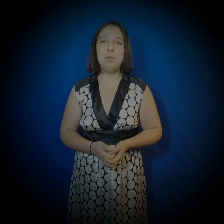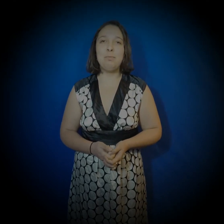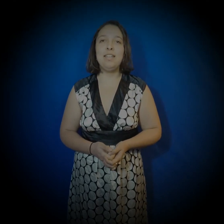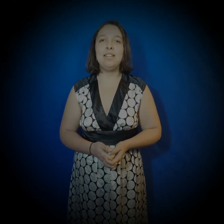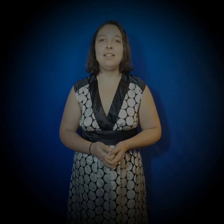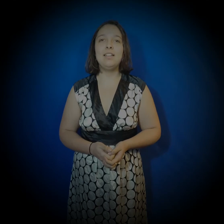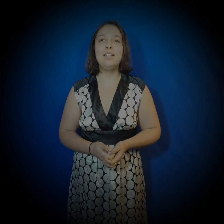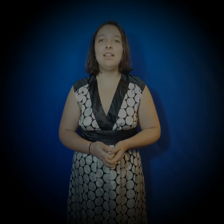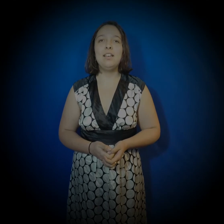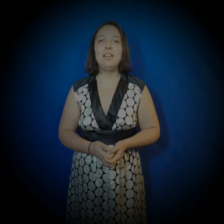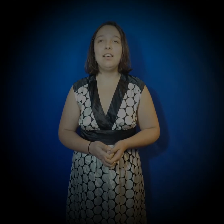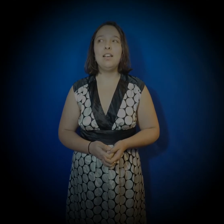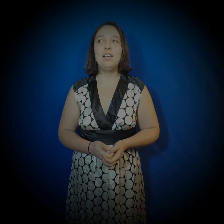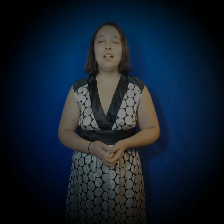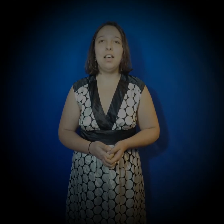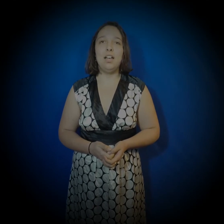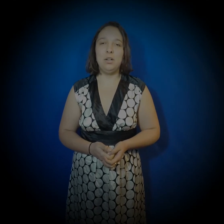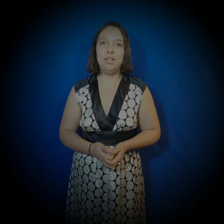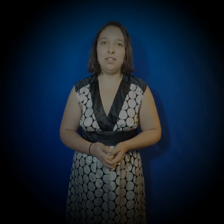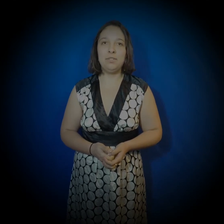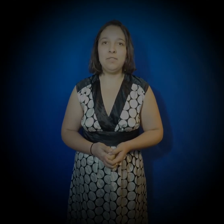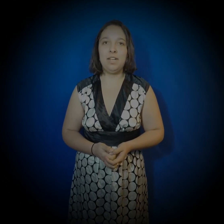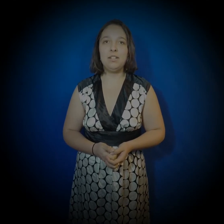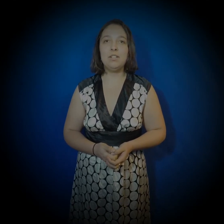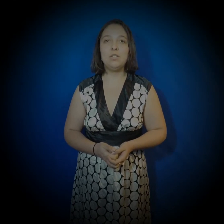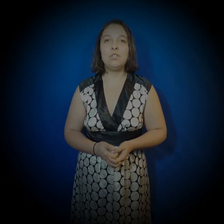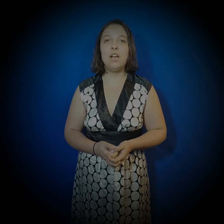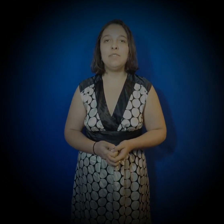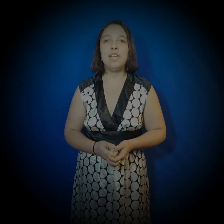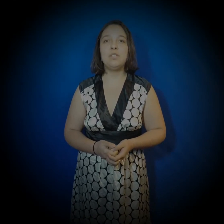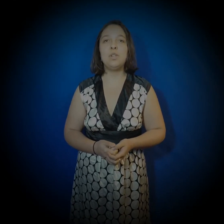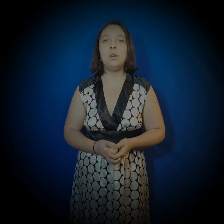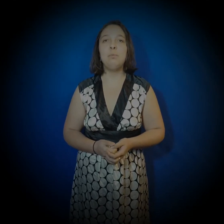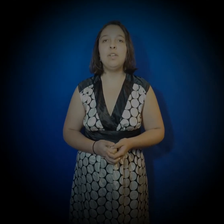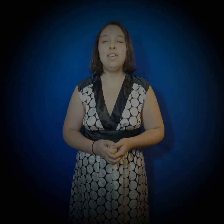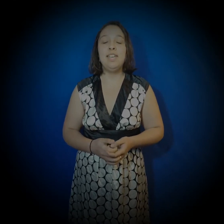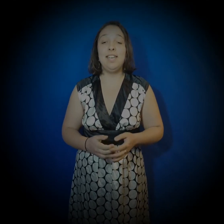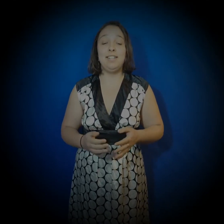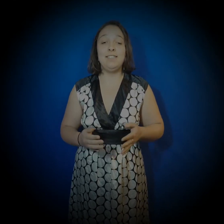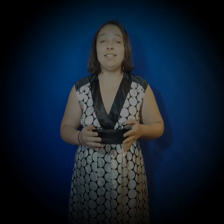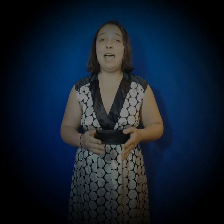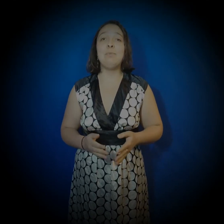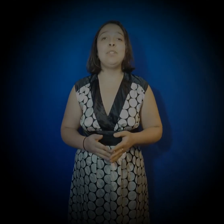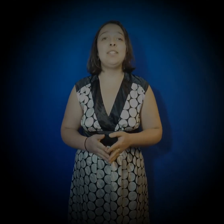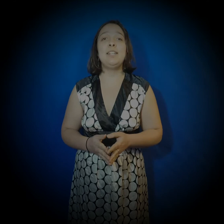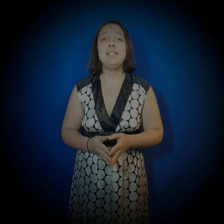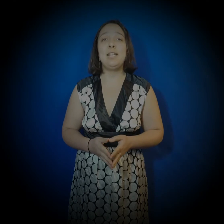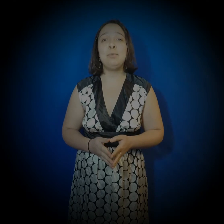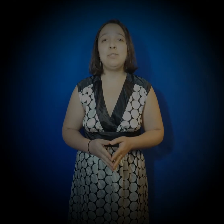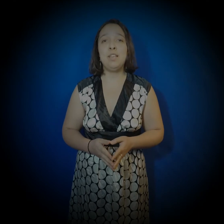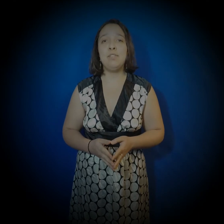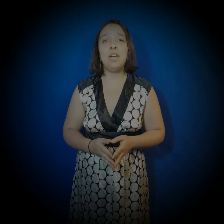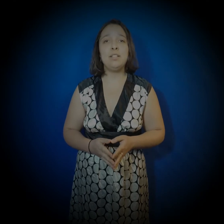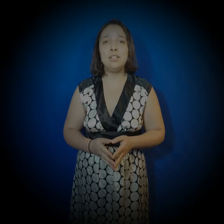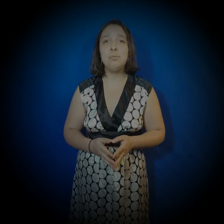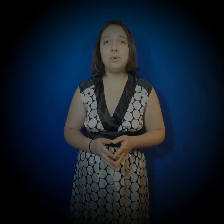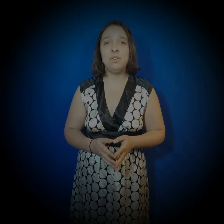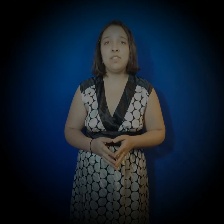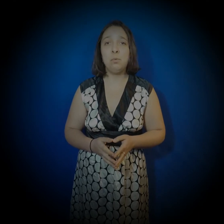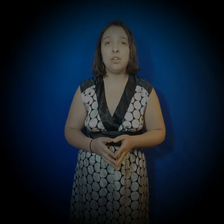be. I know I love in vain, strive against hope. Yet in this captious and intenable sieve, I still pour in the waters